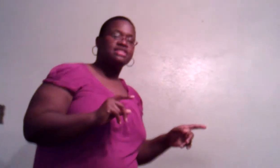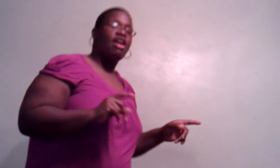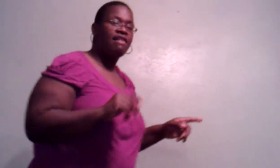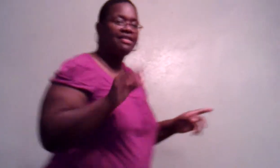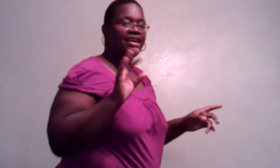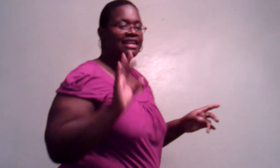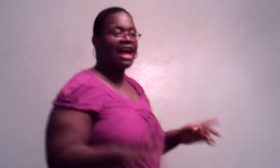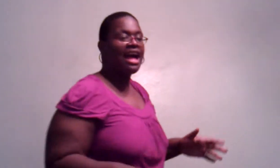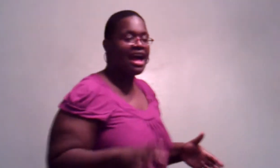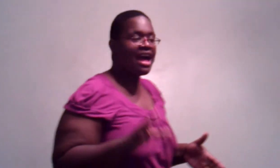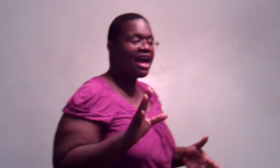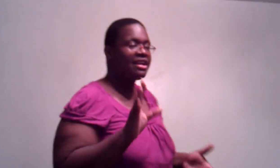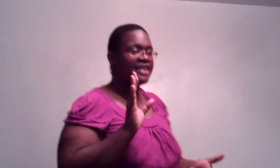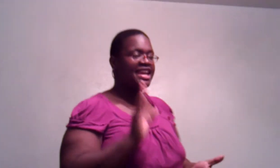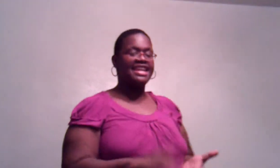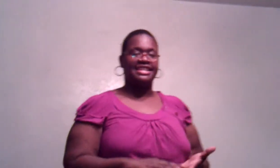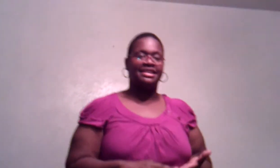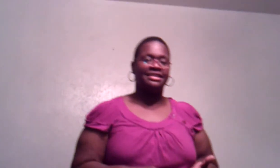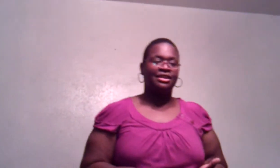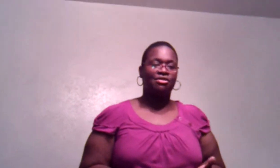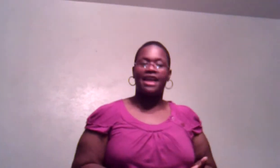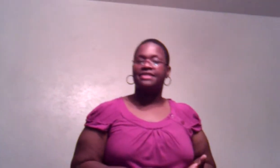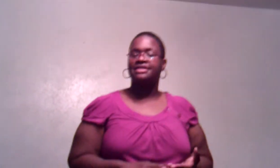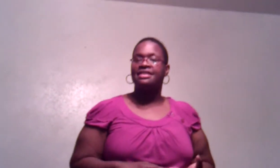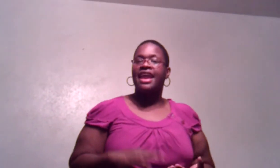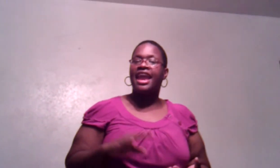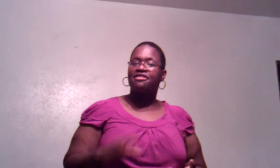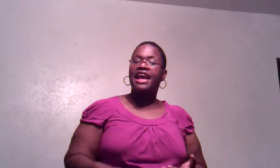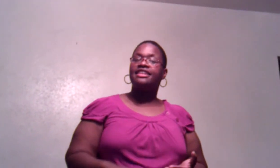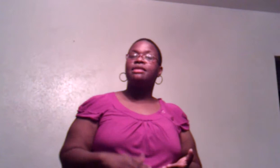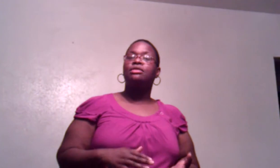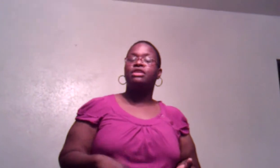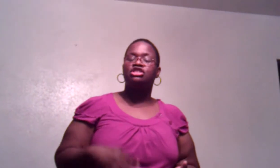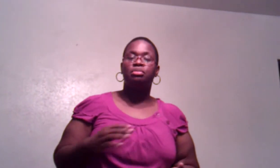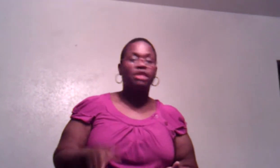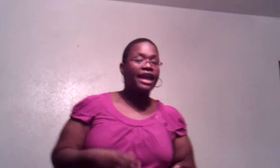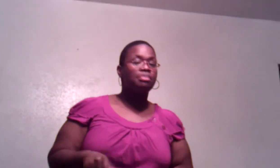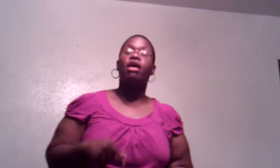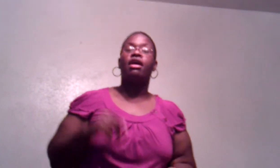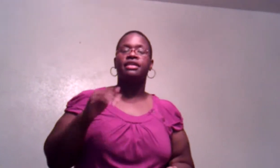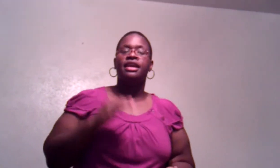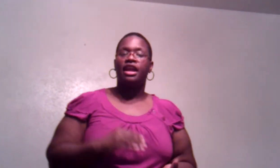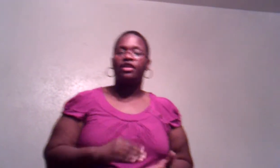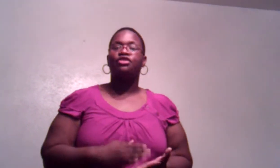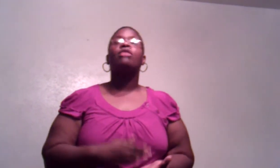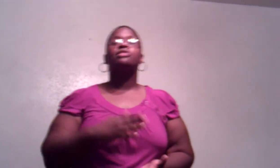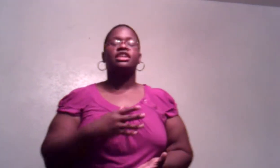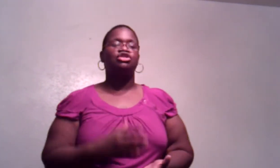off a lot of heat, right? Right. And that chemical energy plays a part in that thermal energy